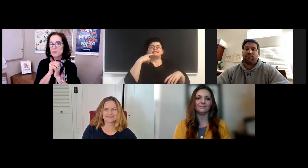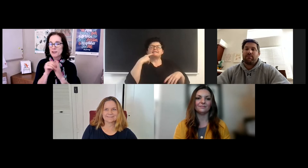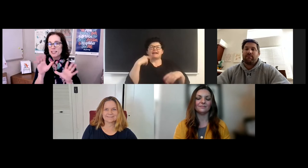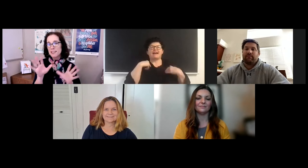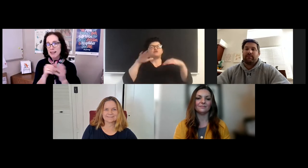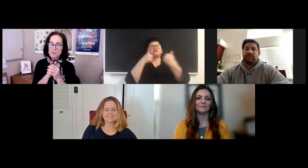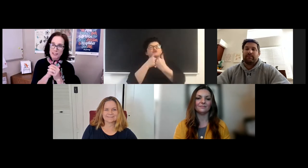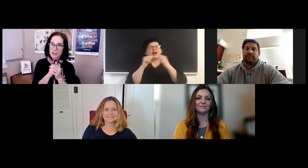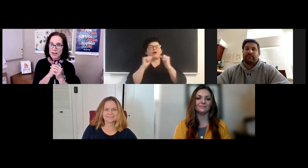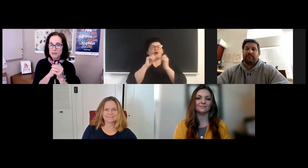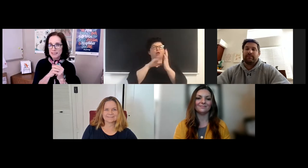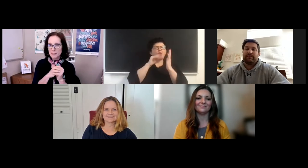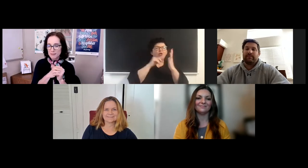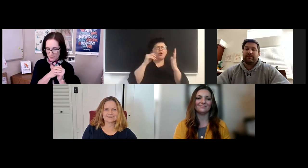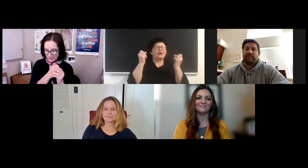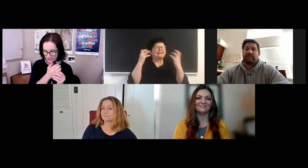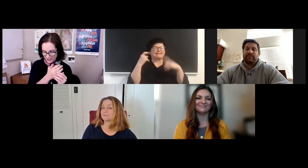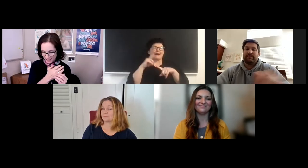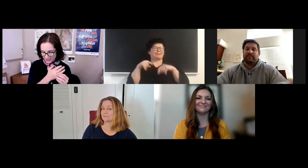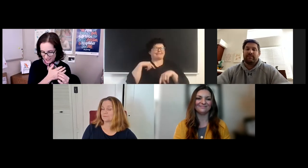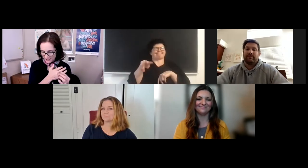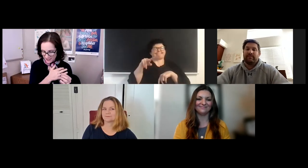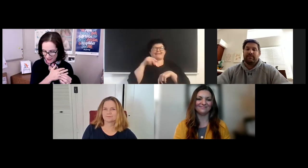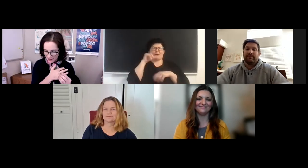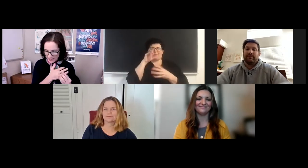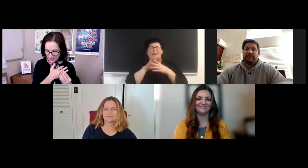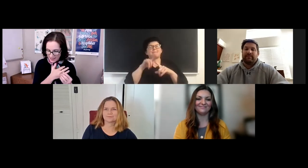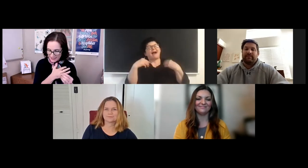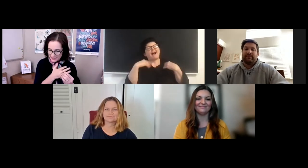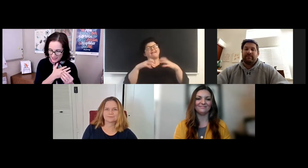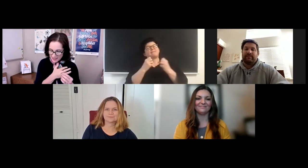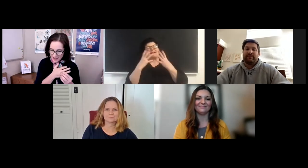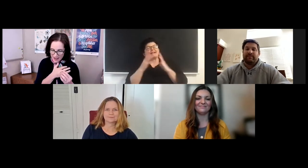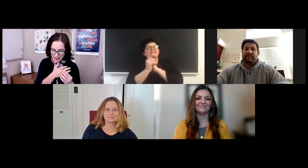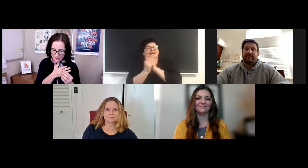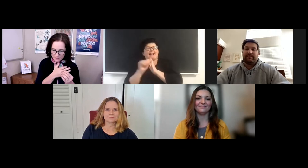challenges with learning sign. I'm not sure I believe her, but she has lots of skills in other areas.